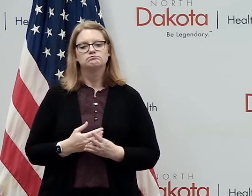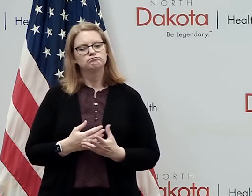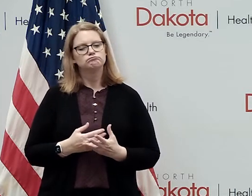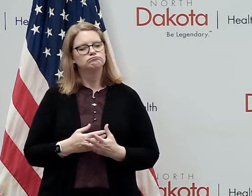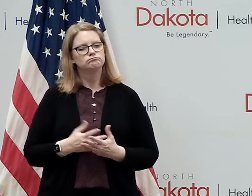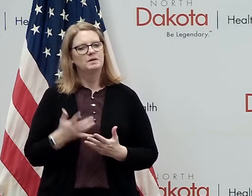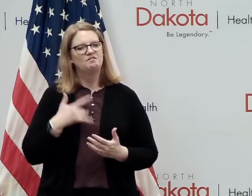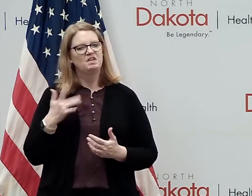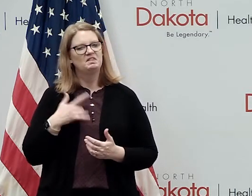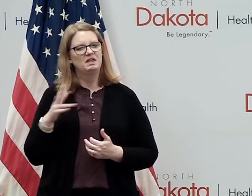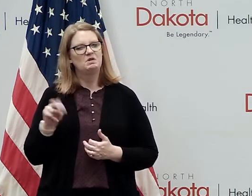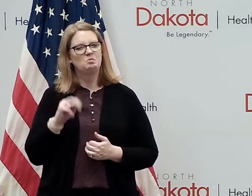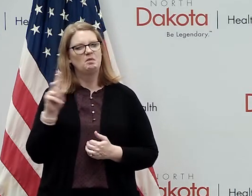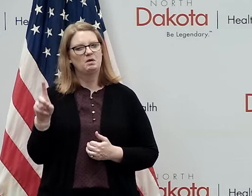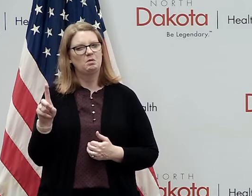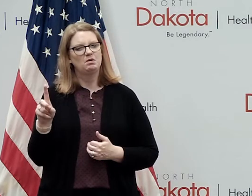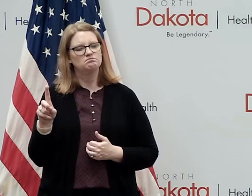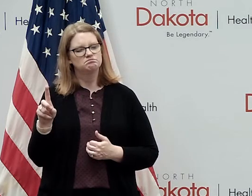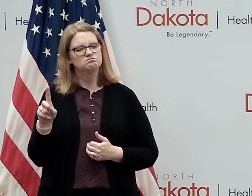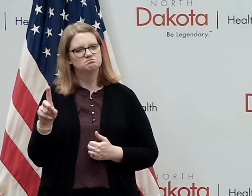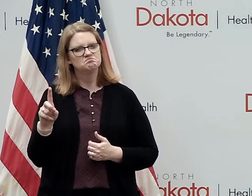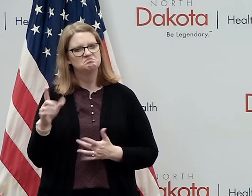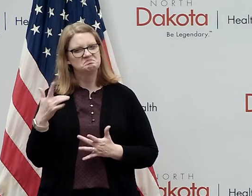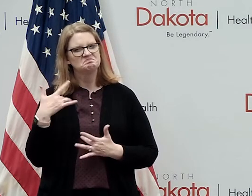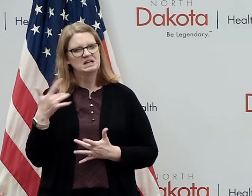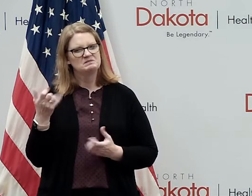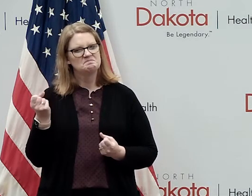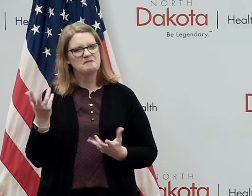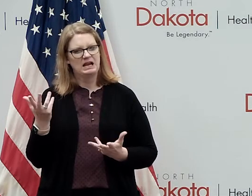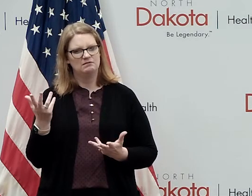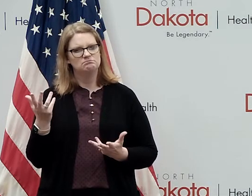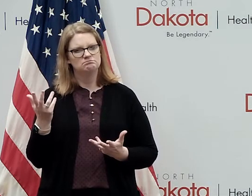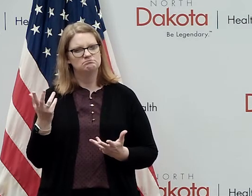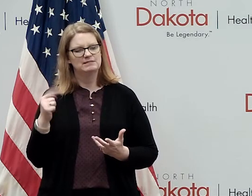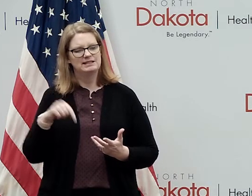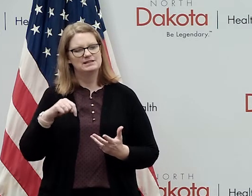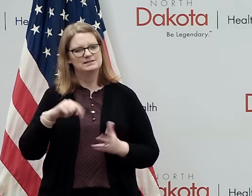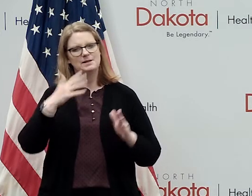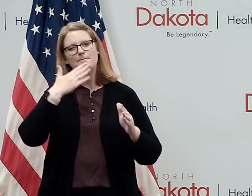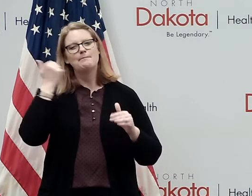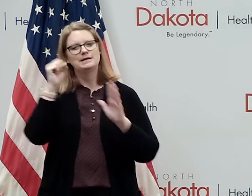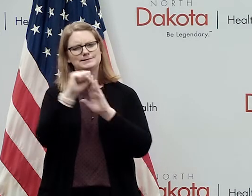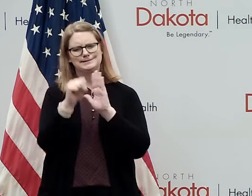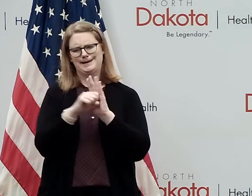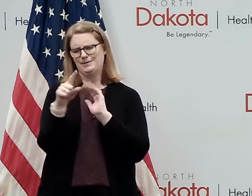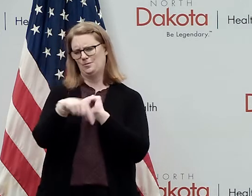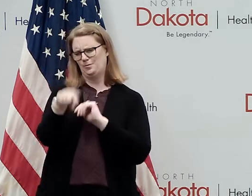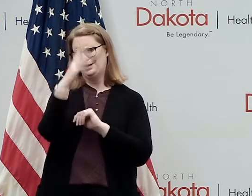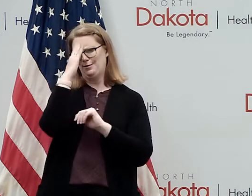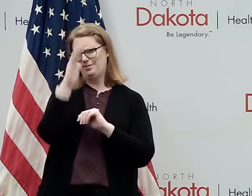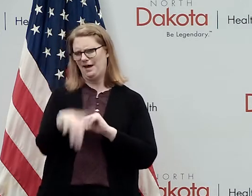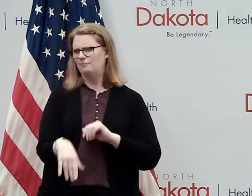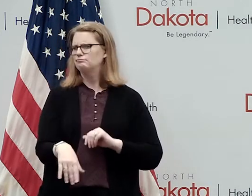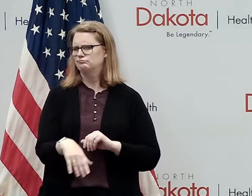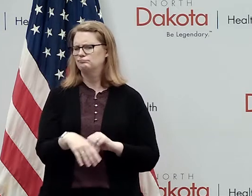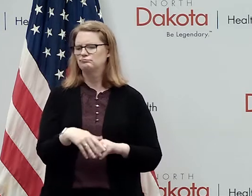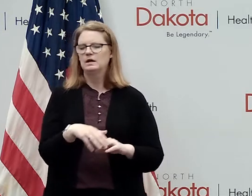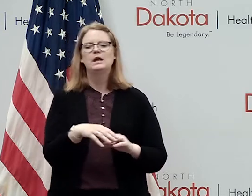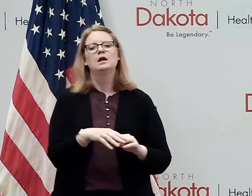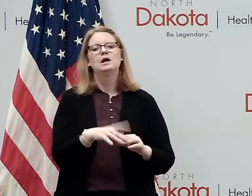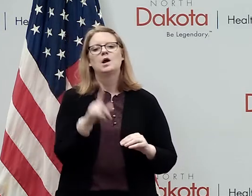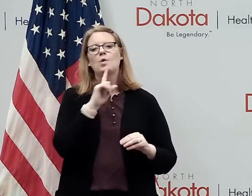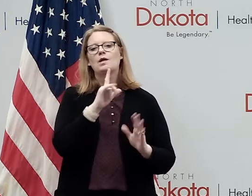that North Dakota has many qualities that make this great state the best state. We all know that, right? And of course, we've